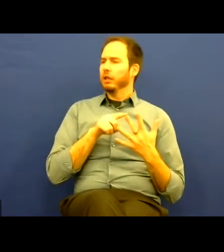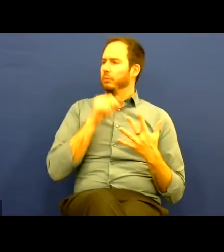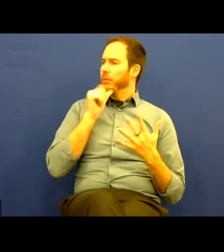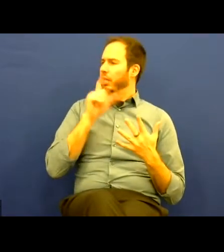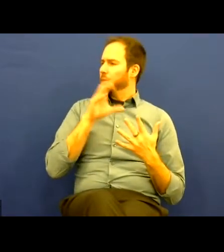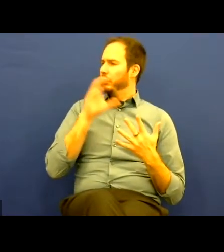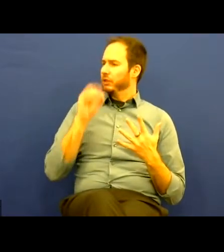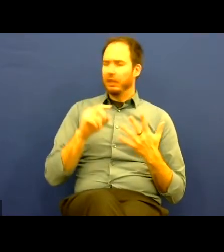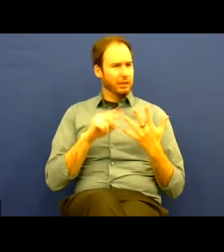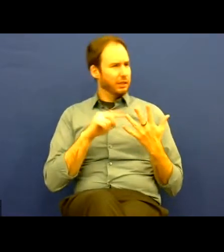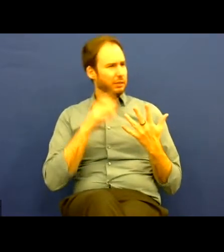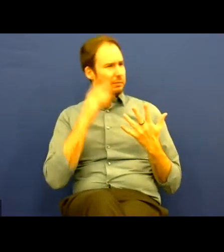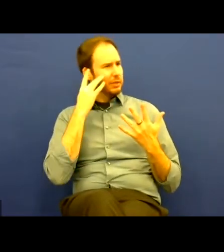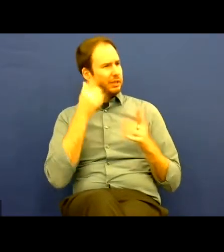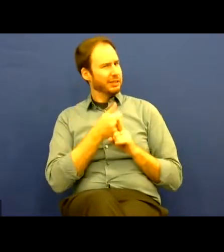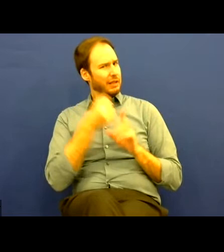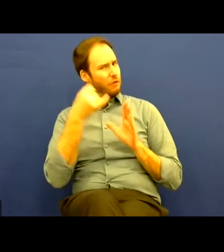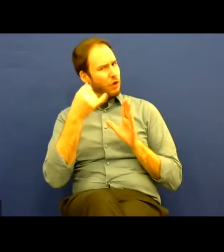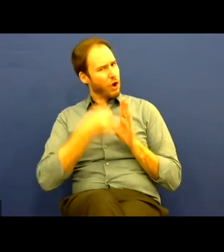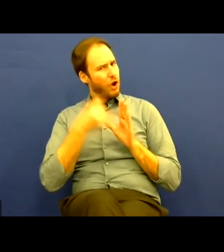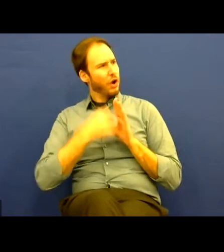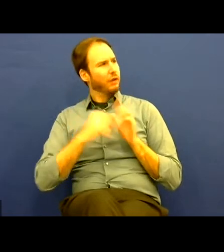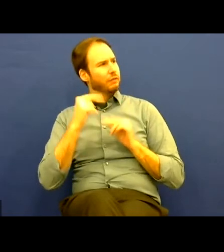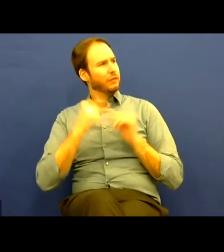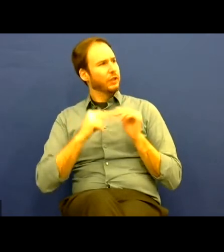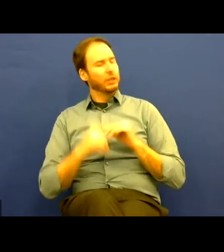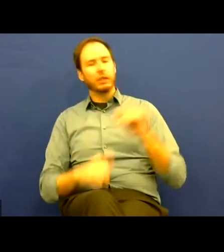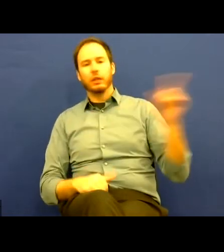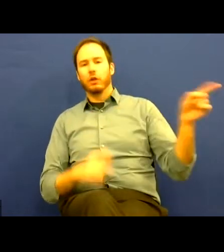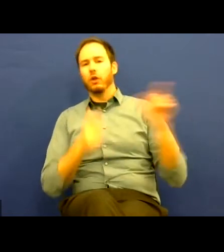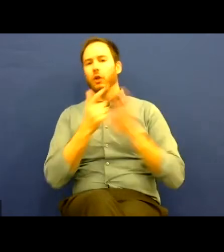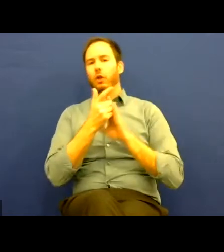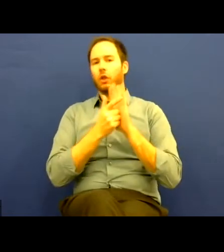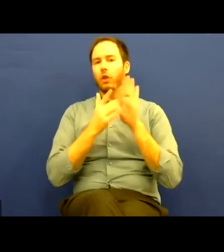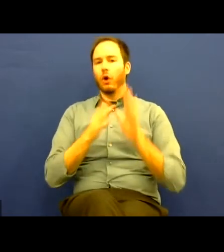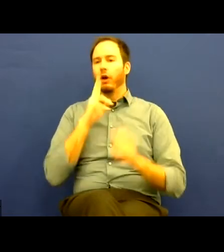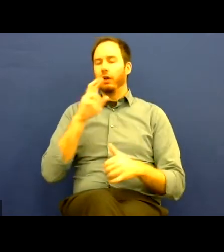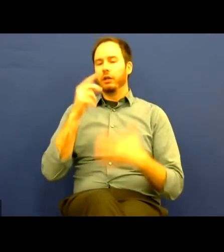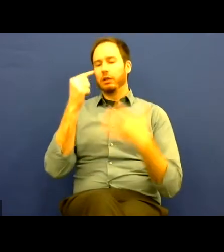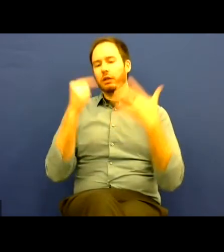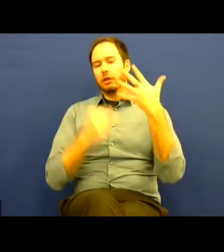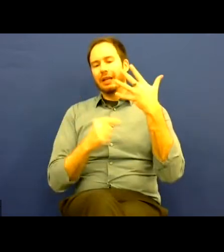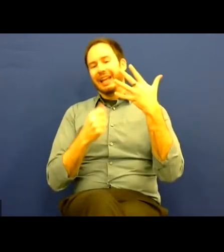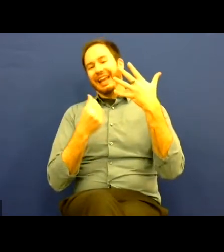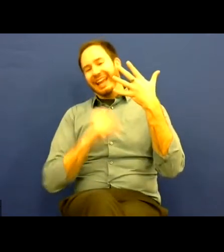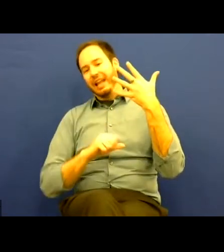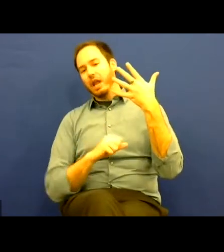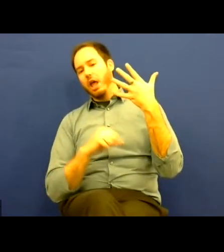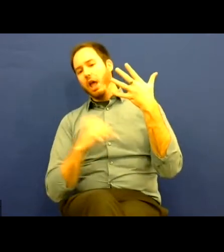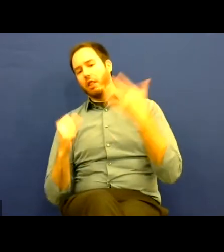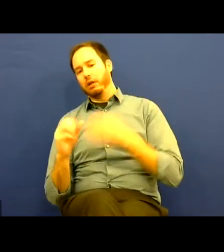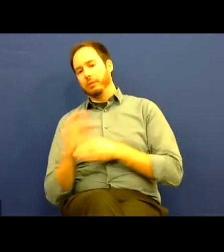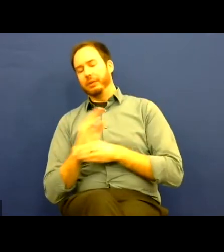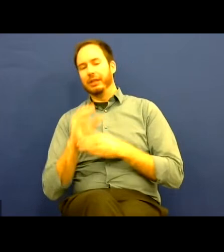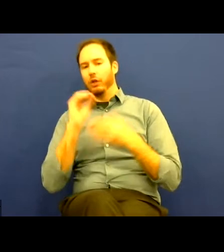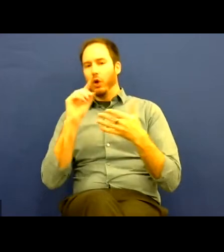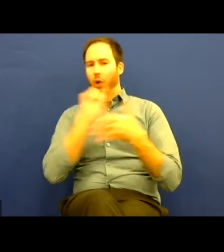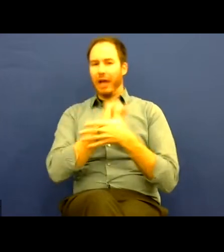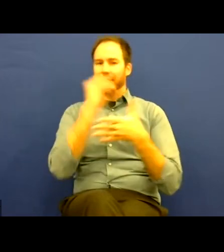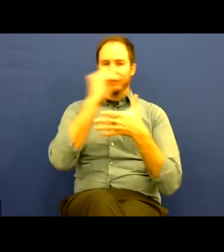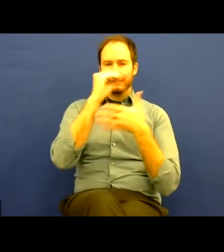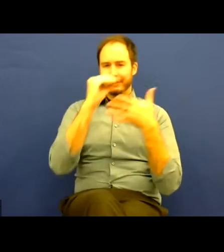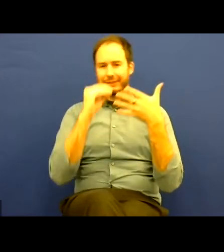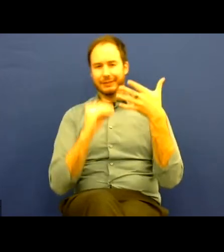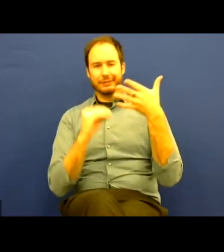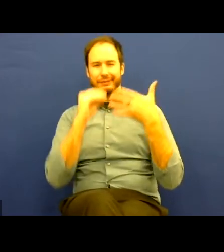that because it's an art facility? Because it's any other business. And yeah, so it doesn't fall neatly into anything, Gotcha.